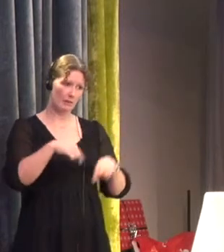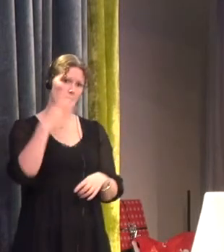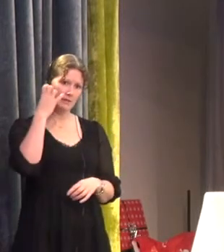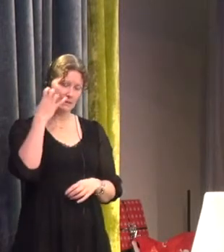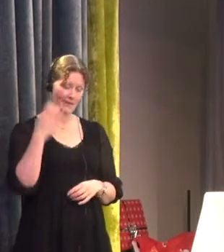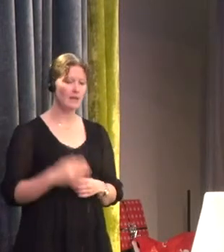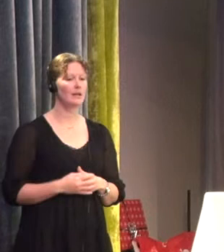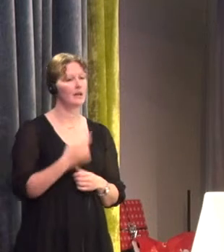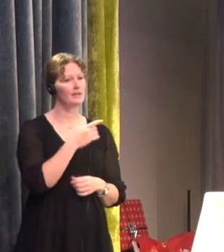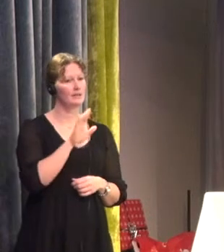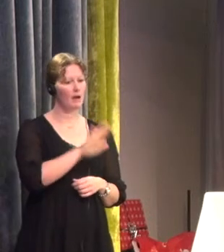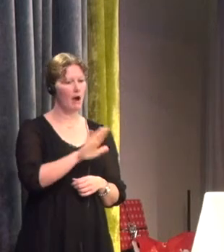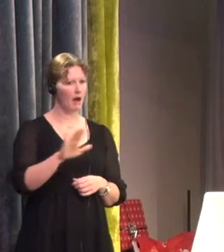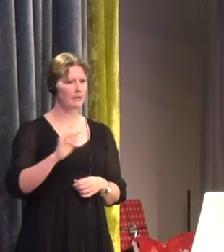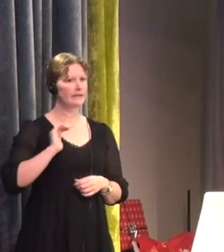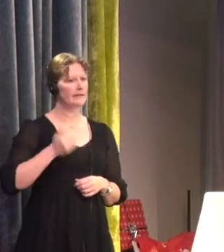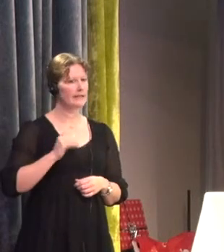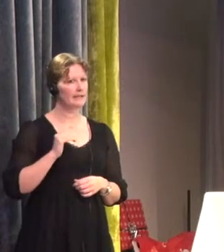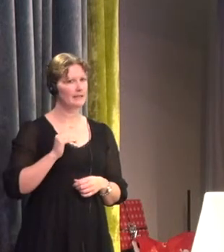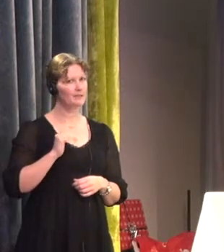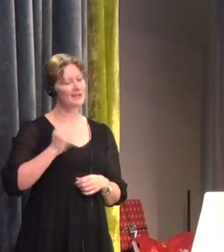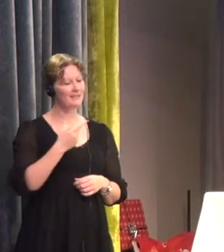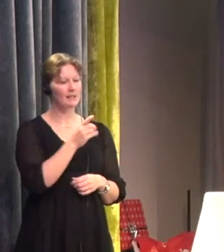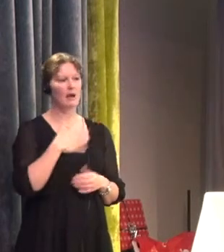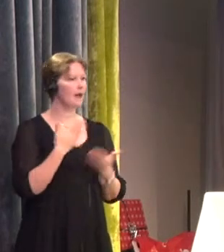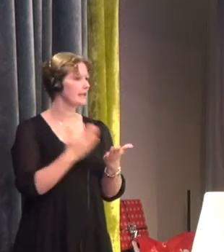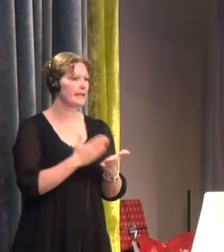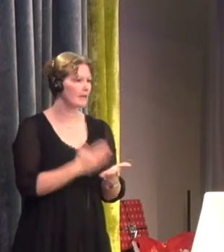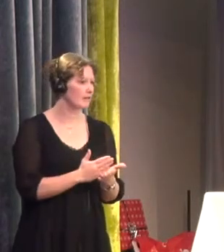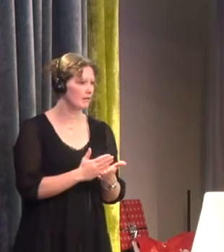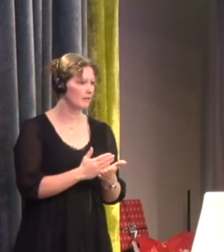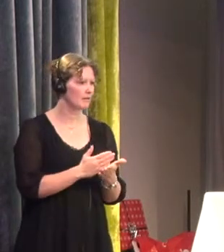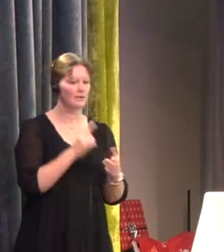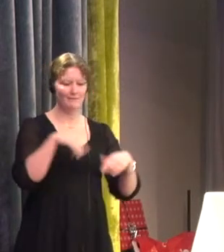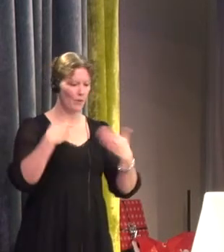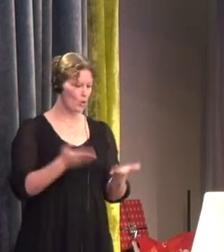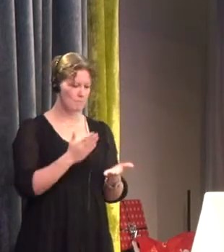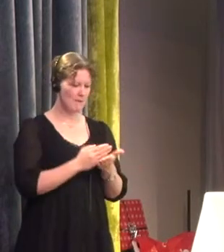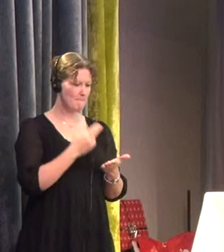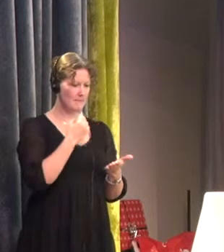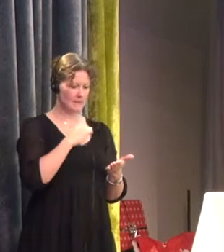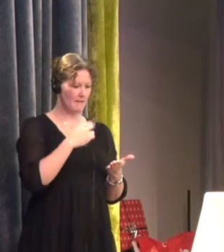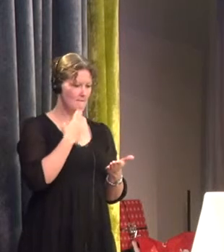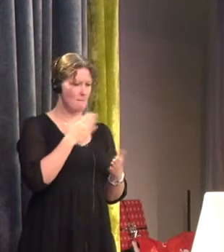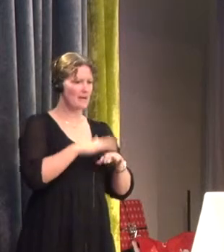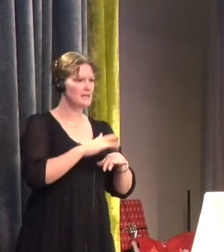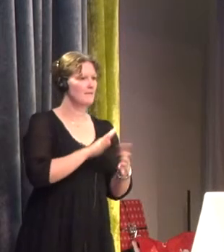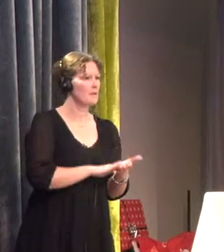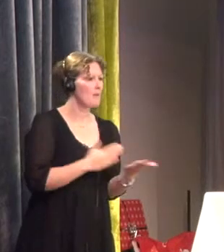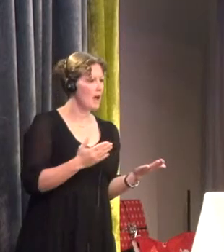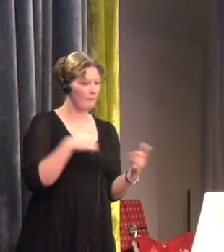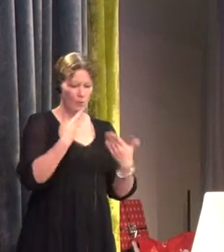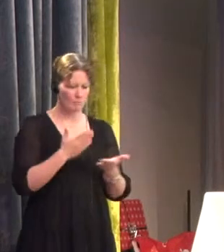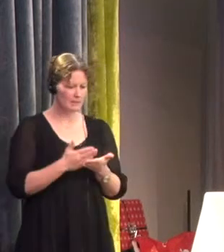women are stripped of their rights, not allowed to decide who to live with, where to live, what to do with their bodies, to dispose